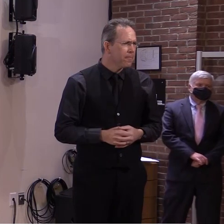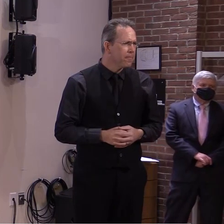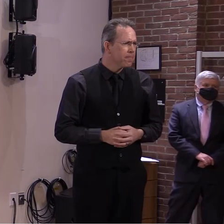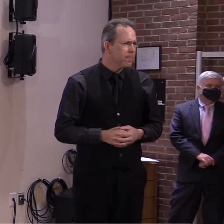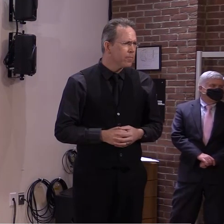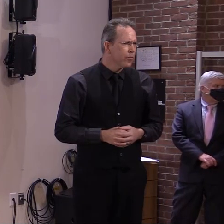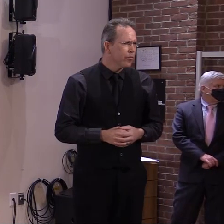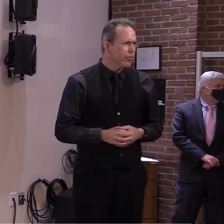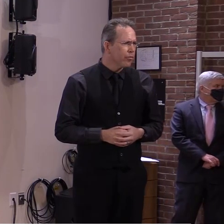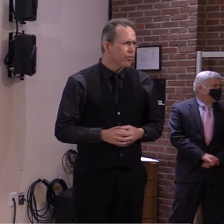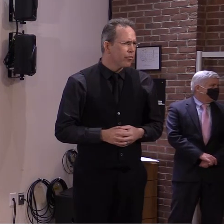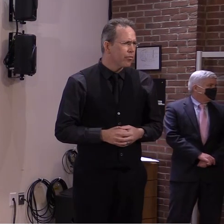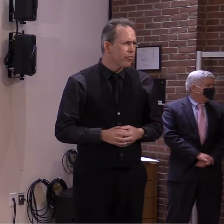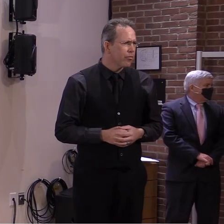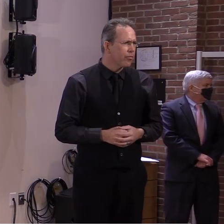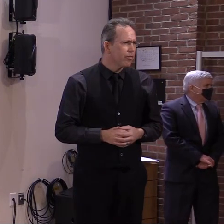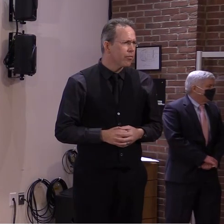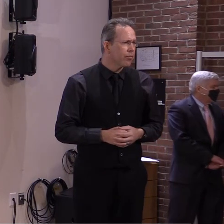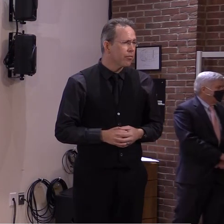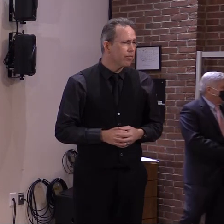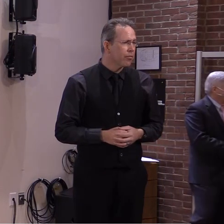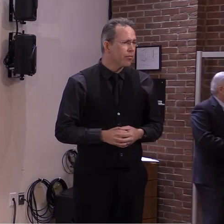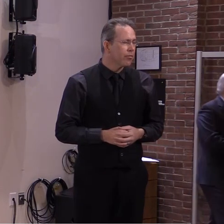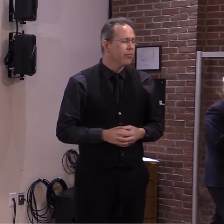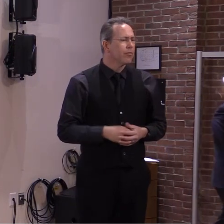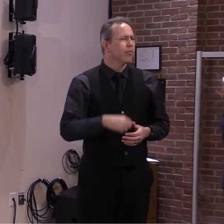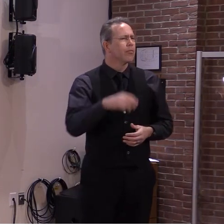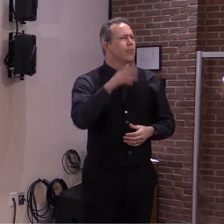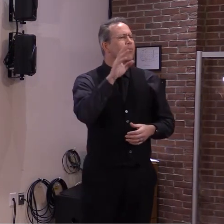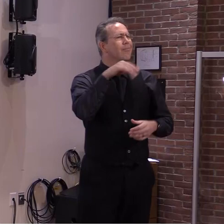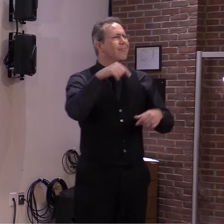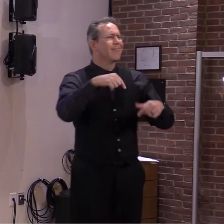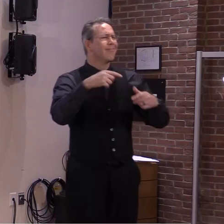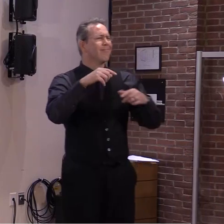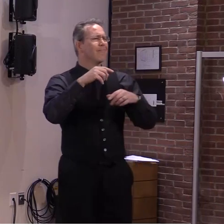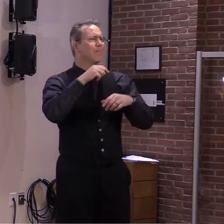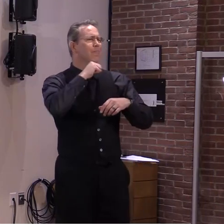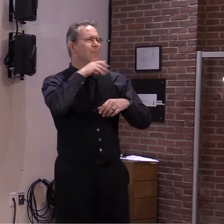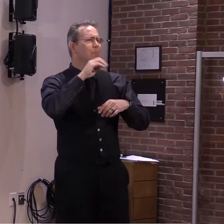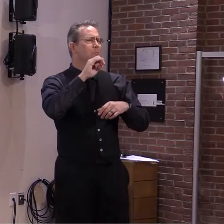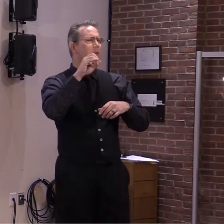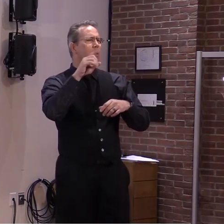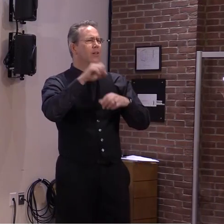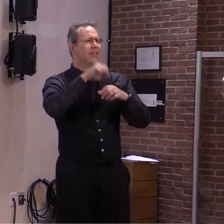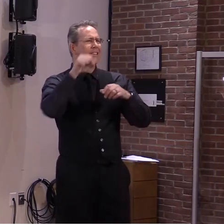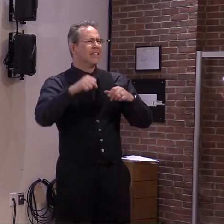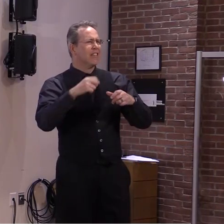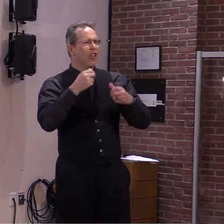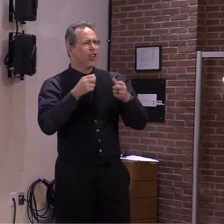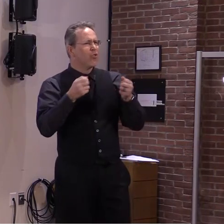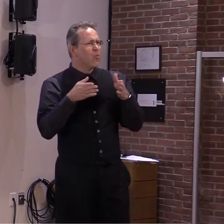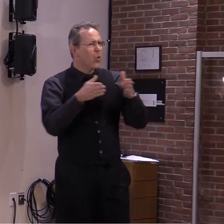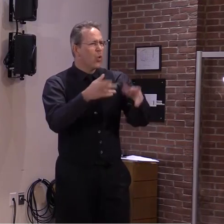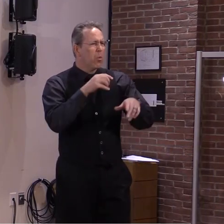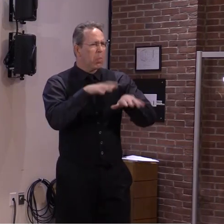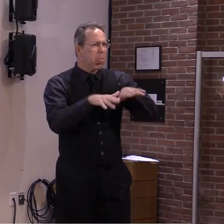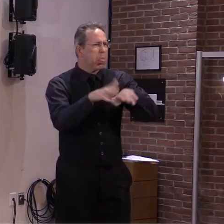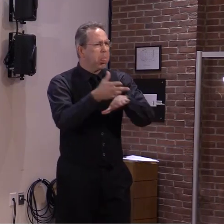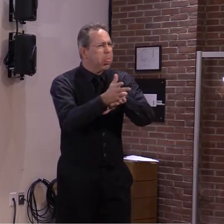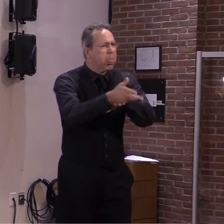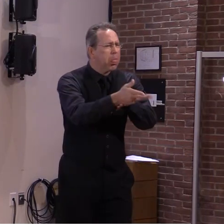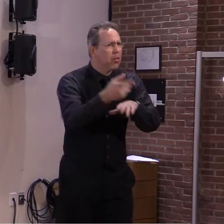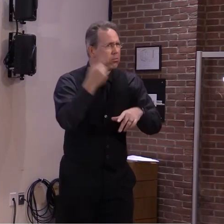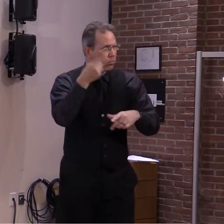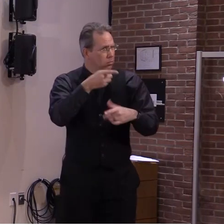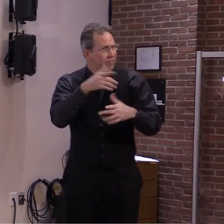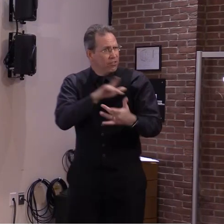that it's a typical year? Well, I think it is, first of all, I think it is a typical year for mud season in